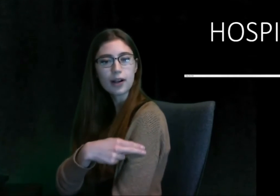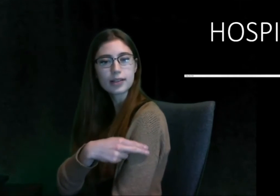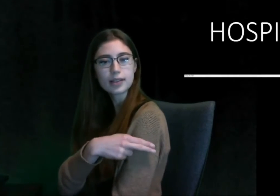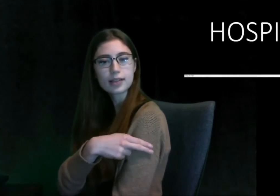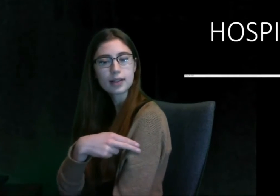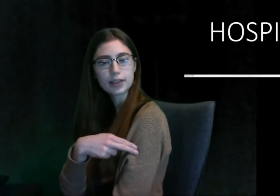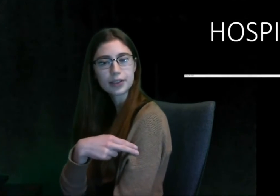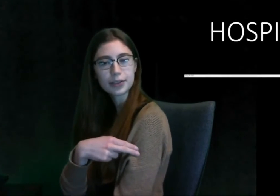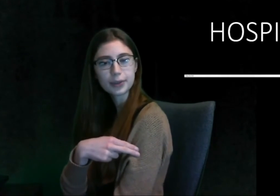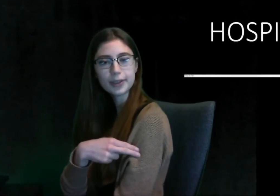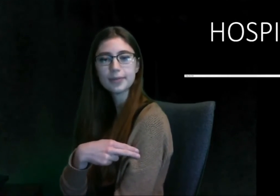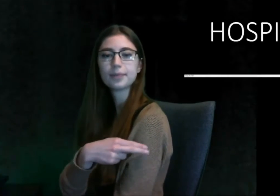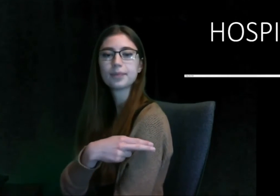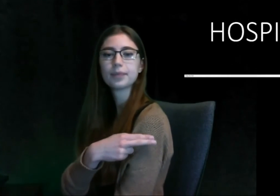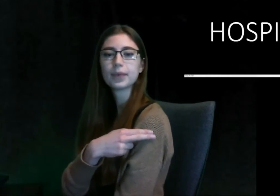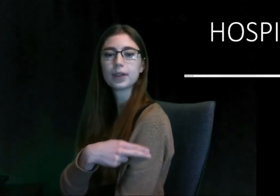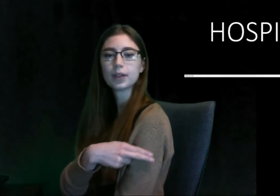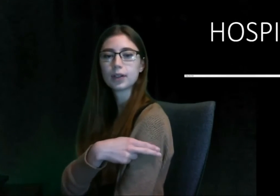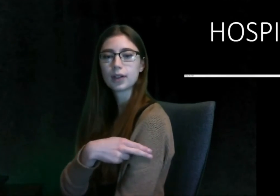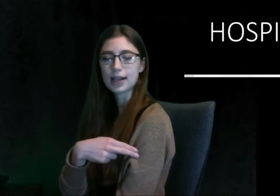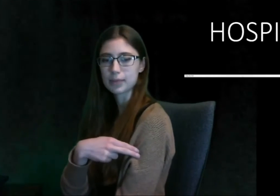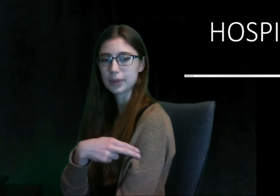cross on your shoulder. Hospital.